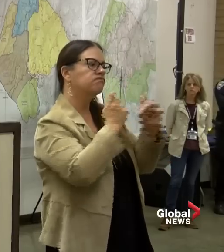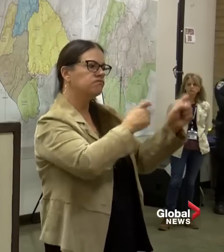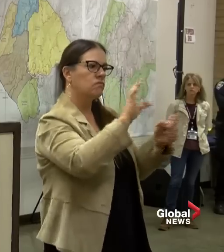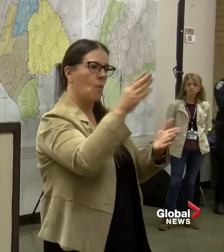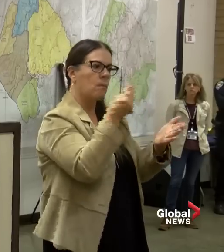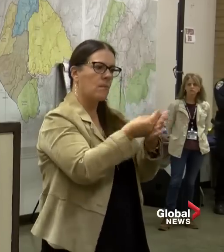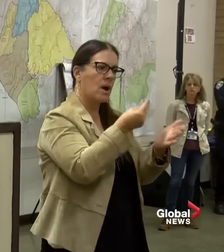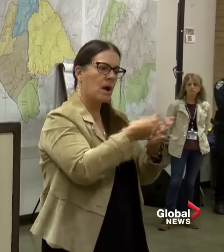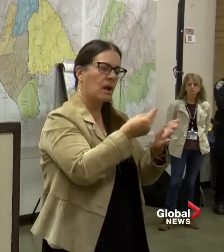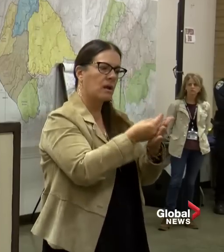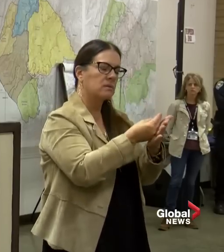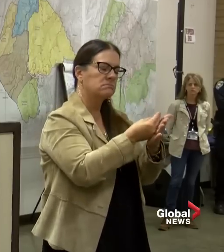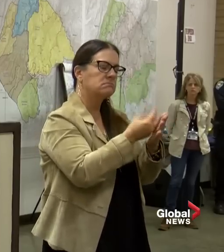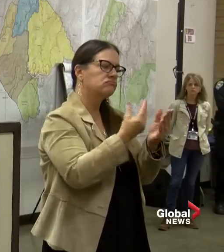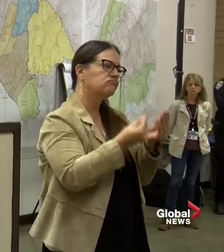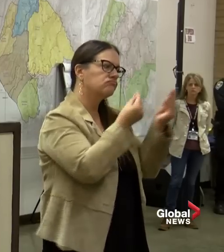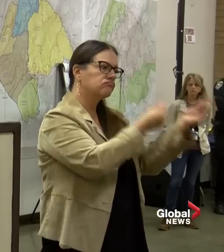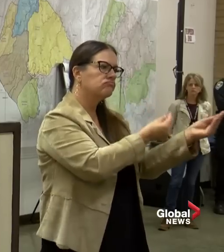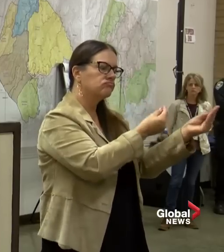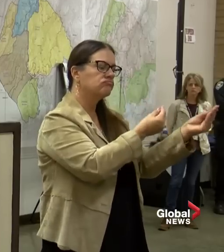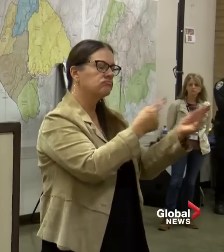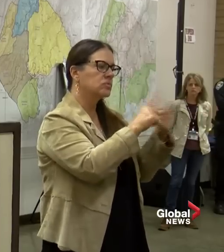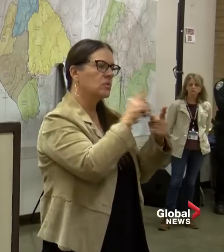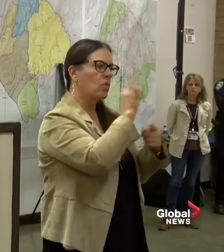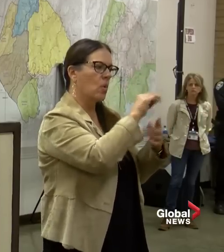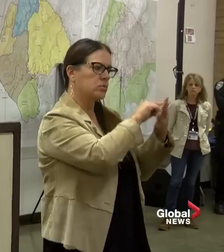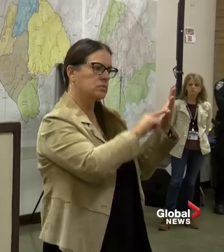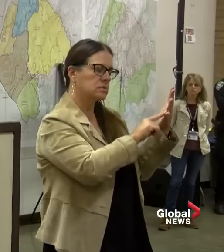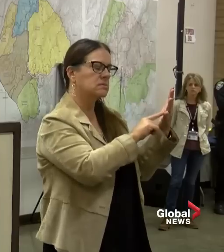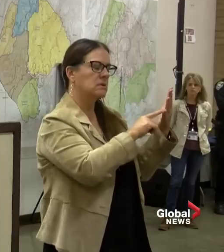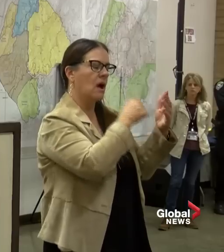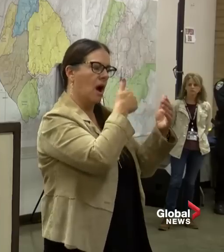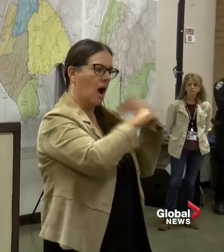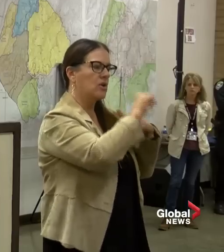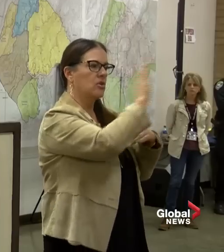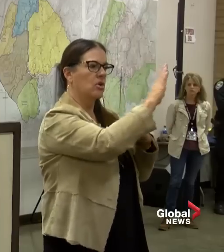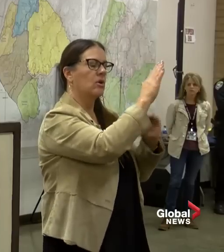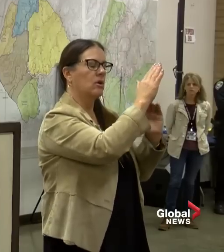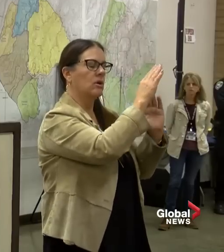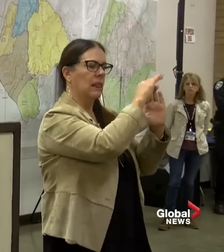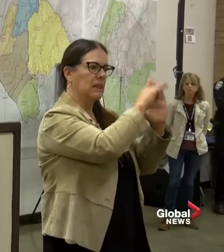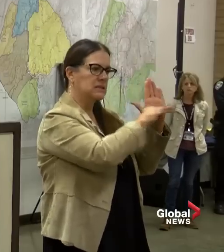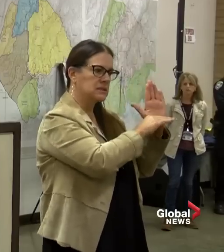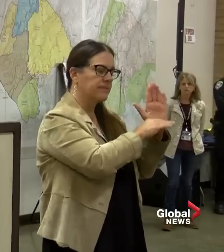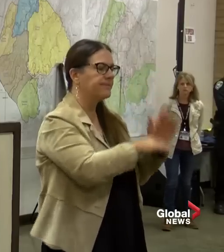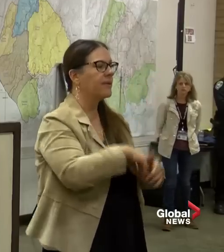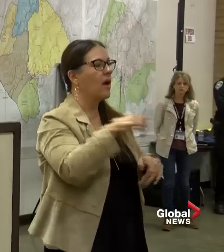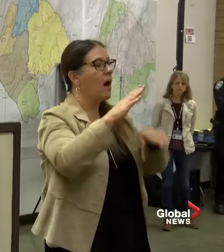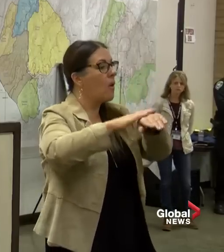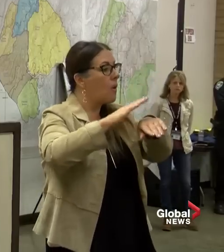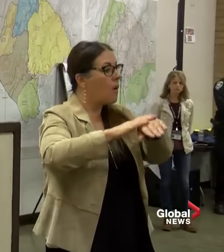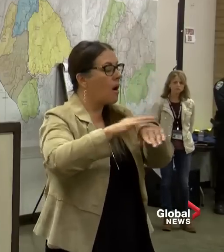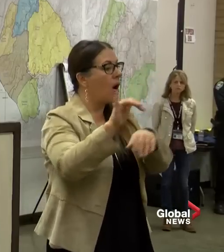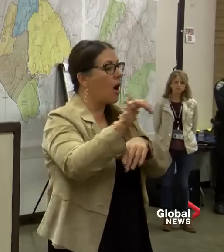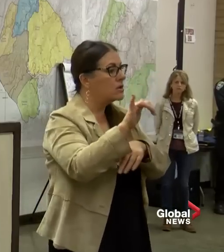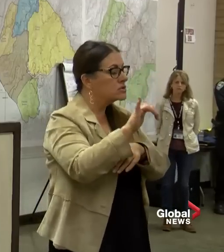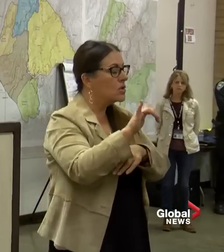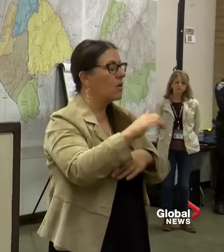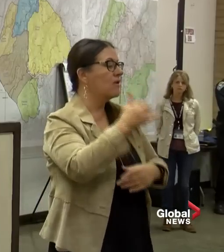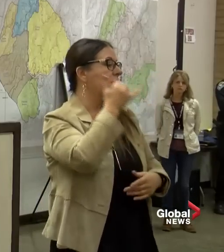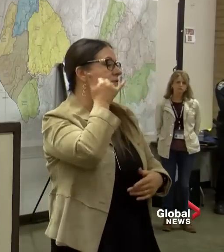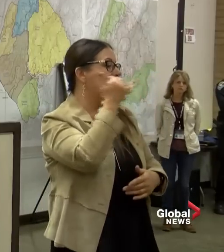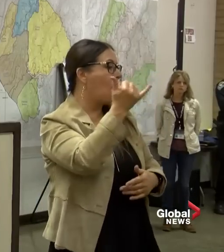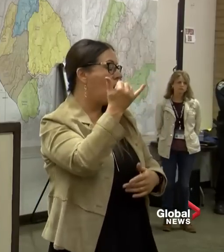your charitable dollars to. Be very careful of phone scams. People that are